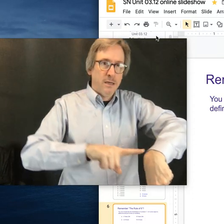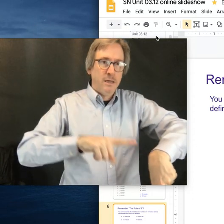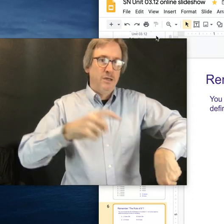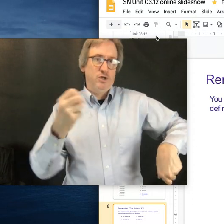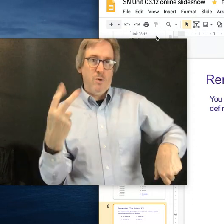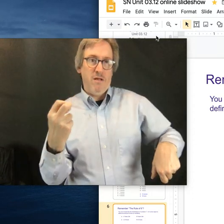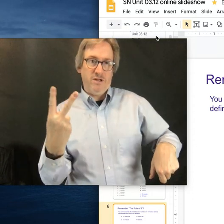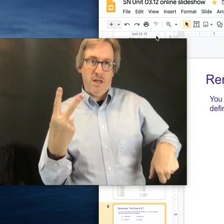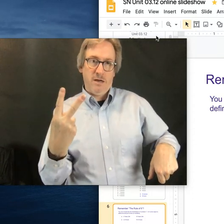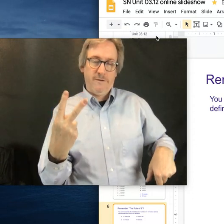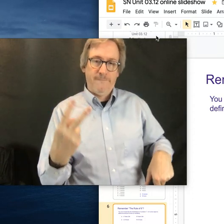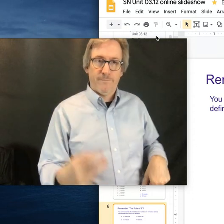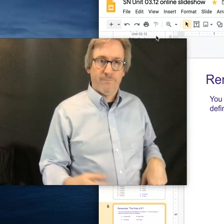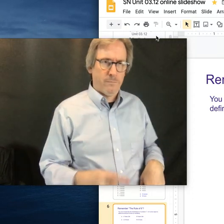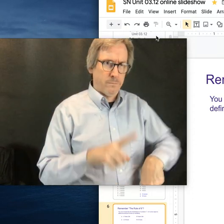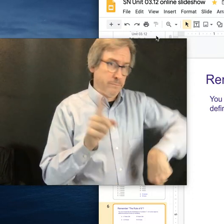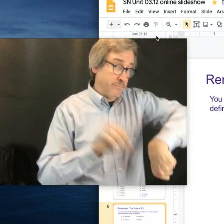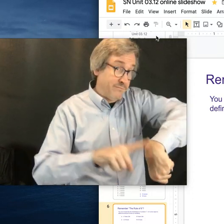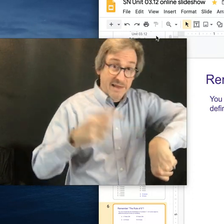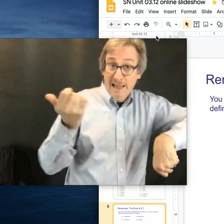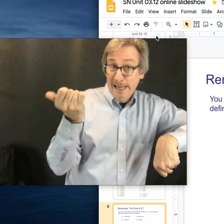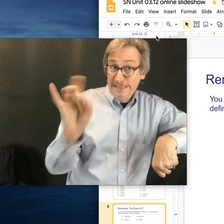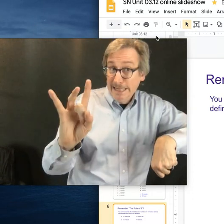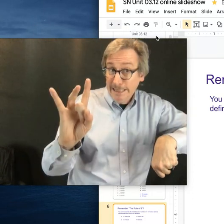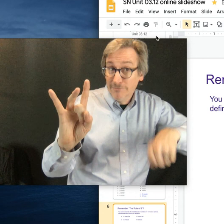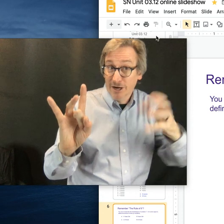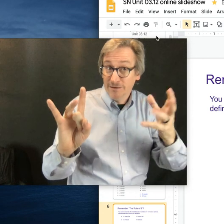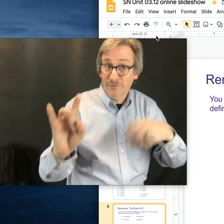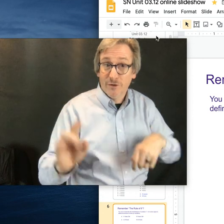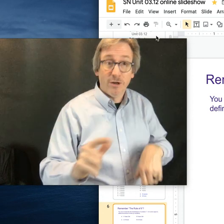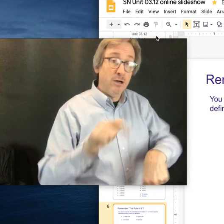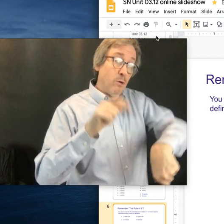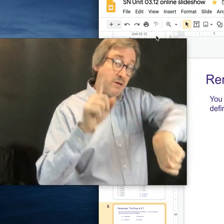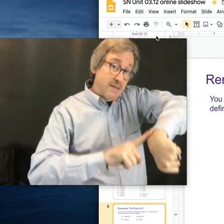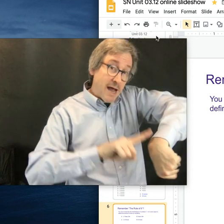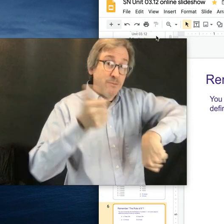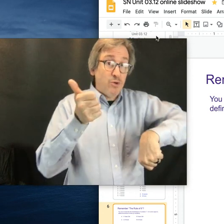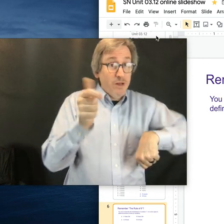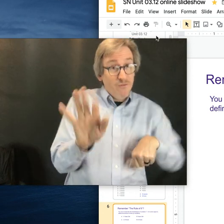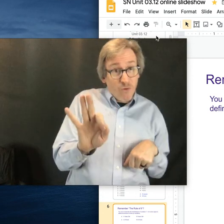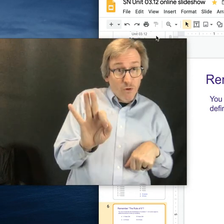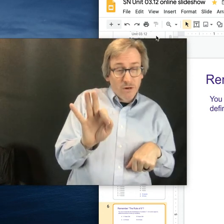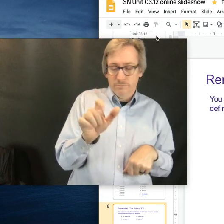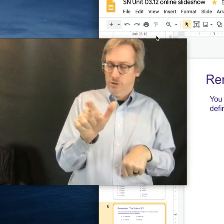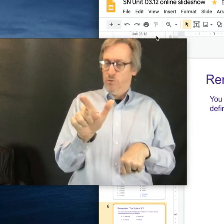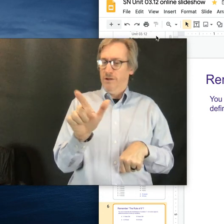o'clock, 12 o'clock, 18, right? Or time